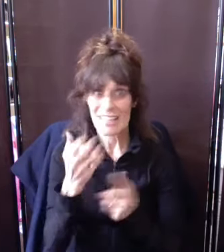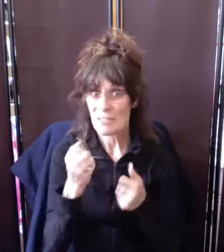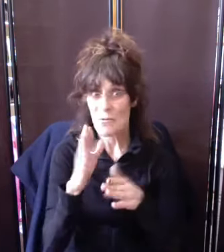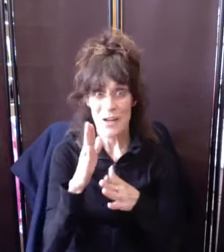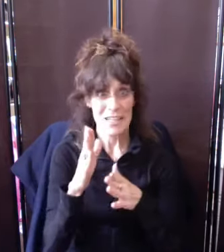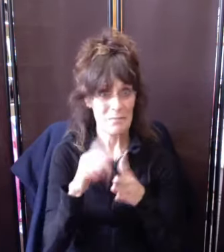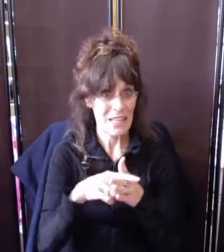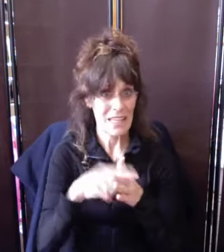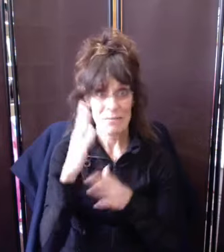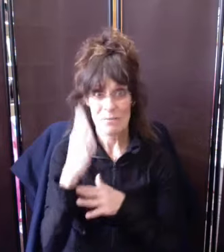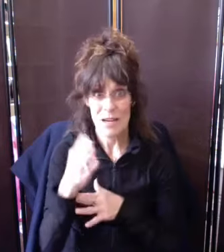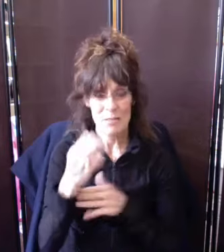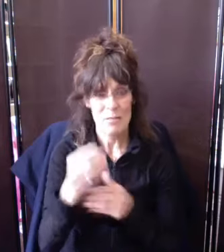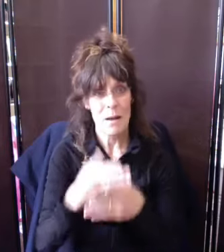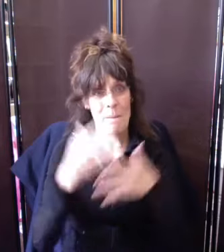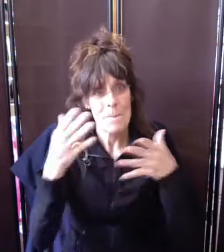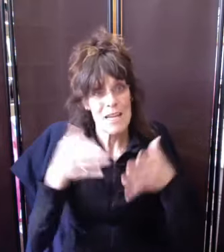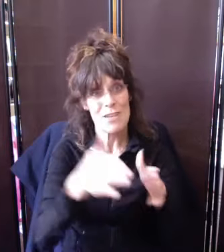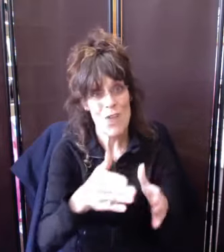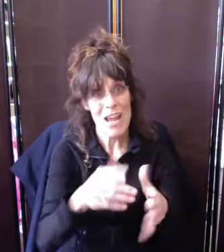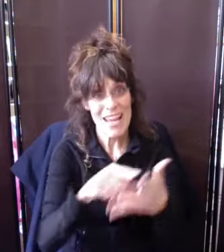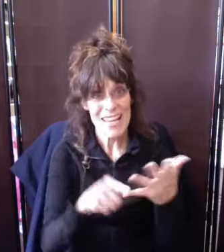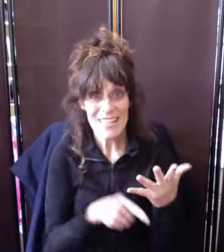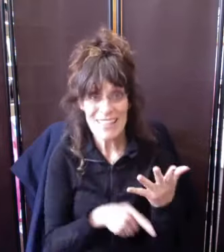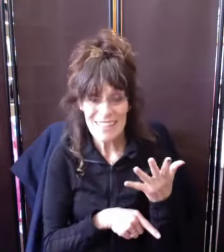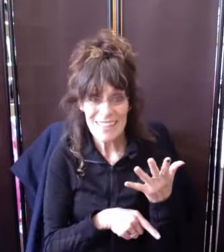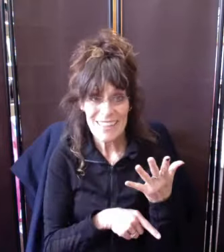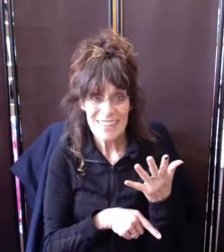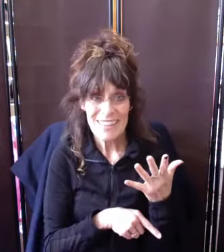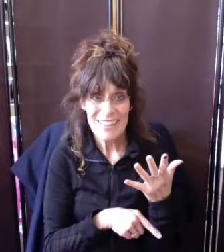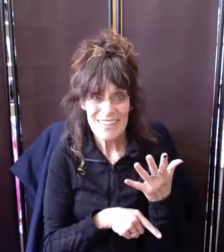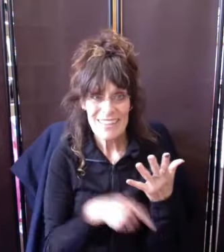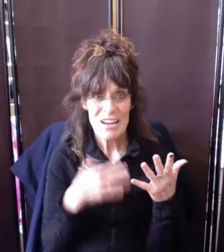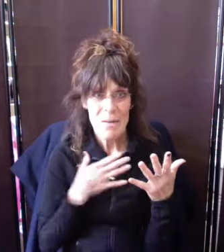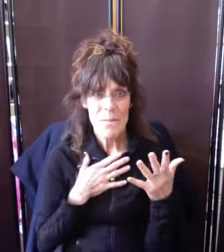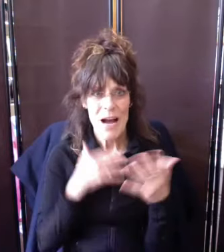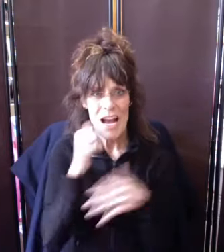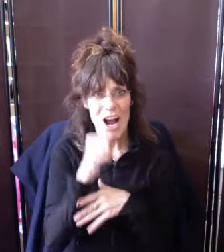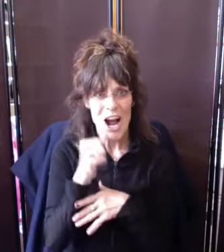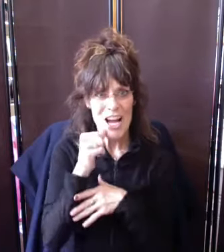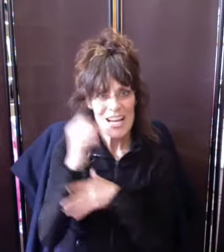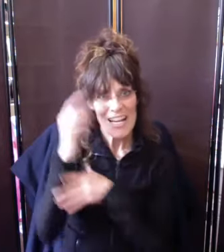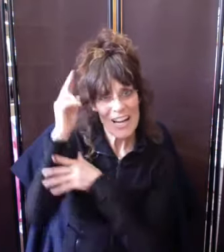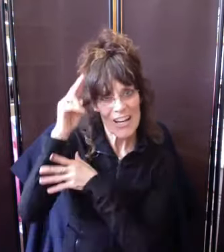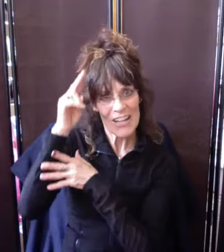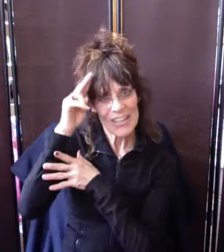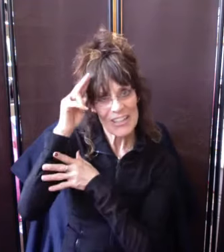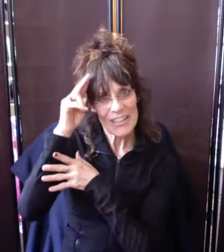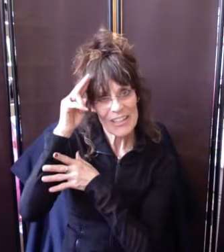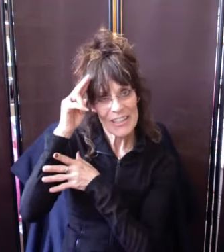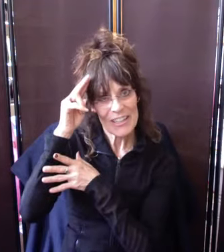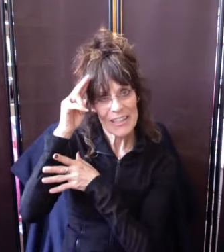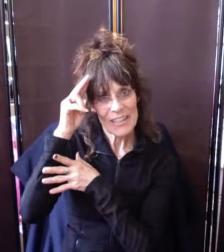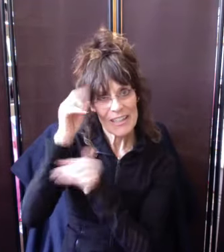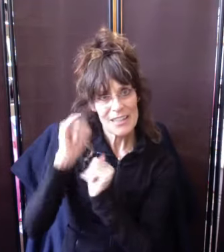many ways, like my aunt and uncle, who are still very, very involved in the